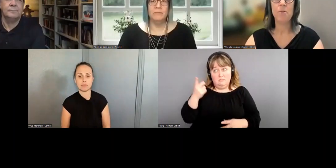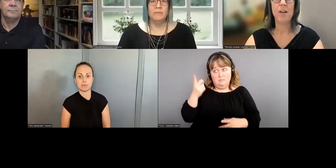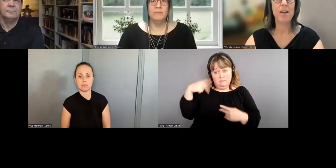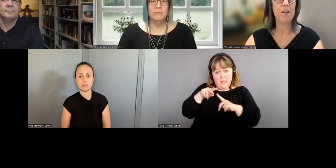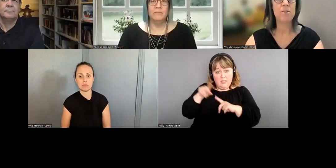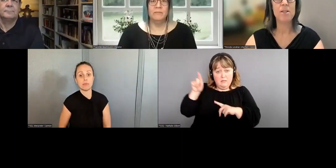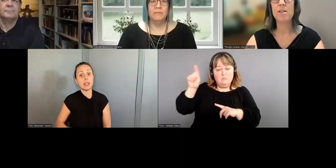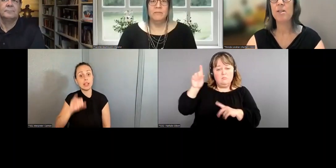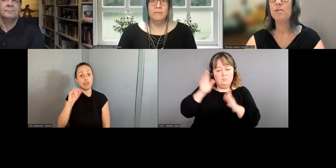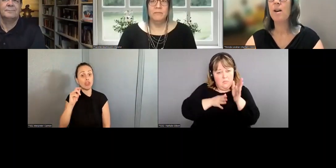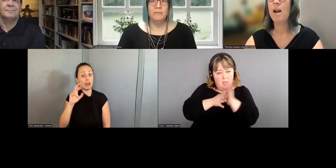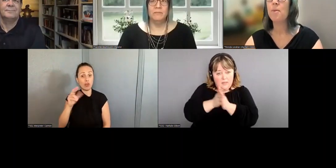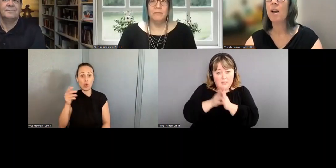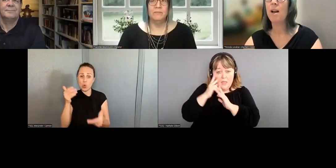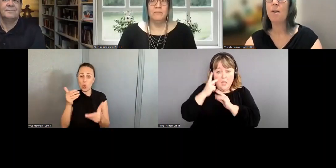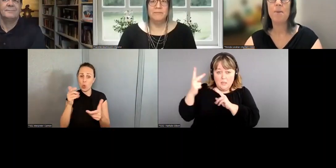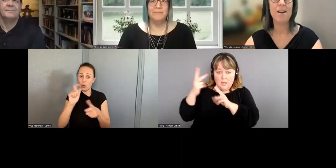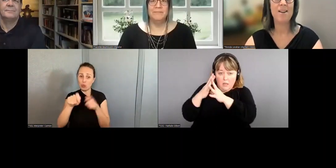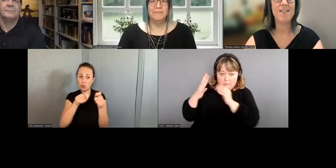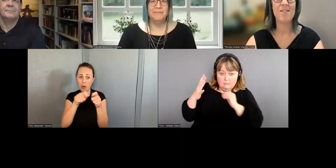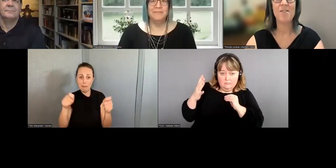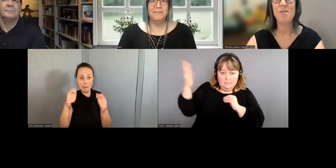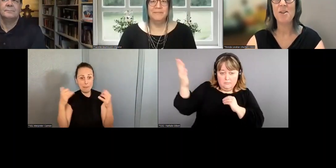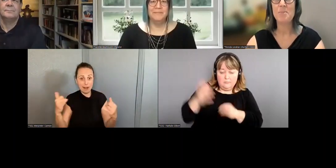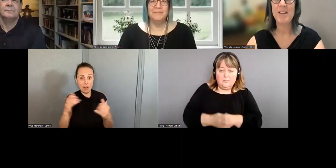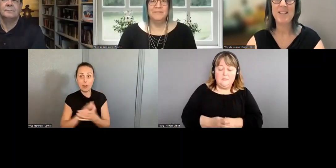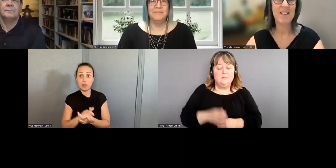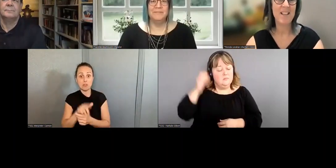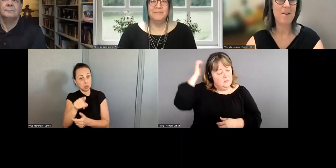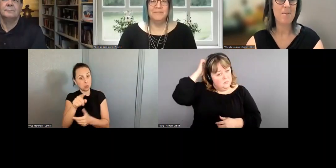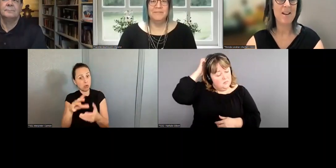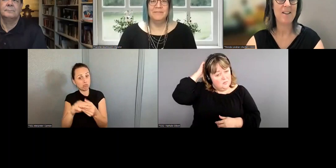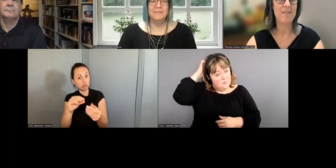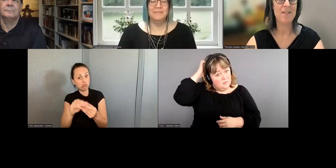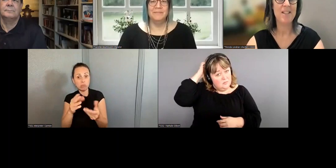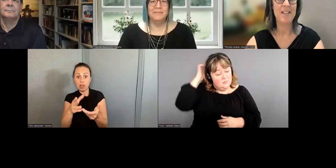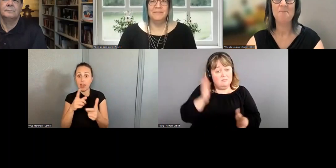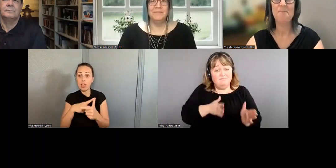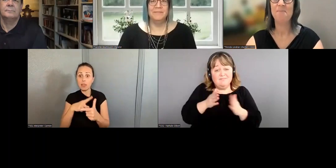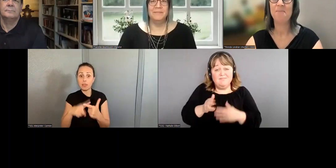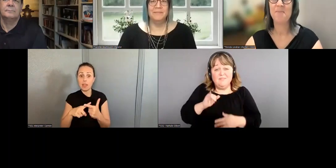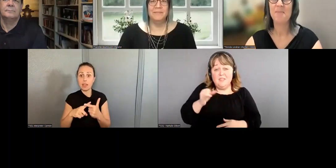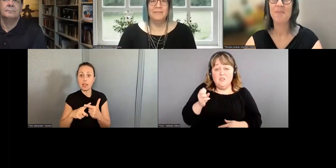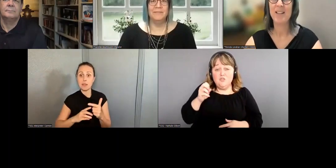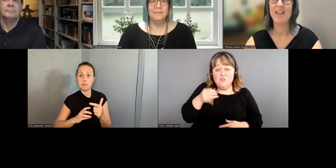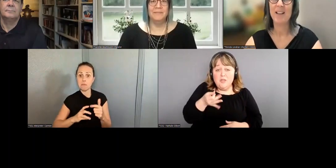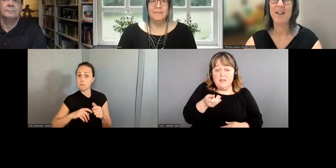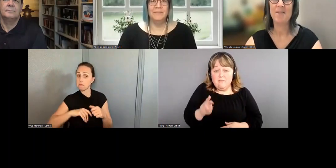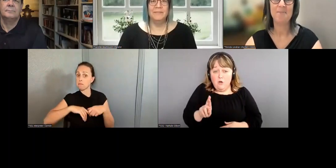Jennifer, we're getting close to wrapping up here. So if you want to speak into that a bit, and we'll,